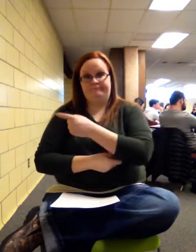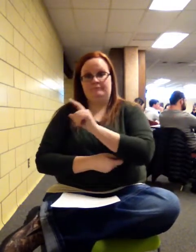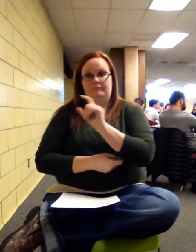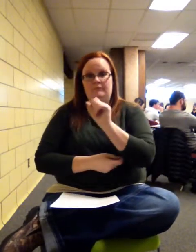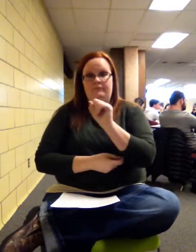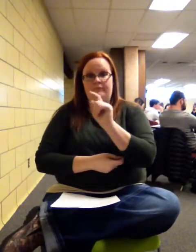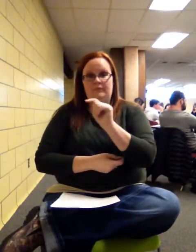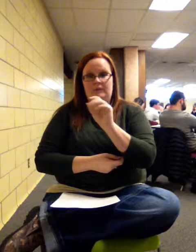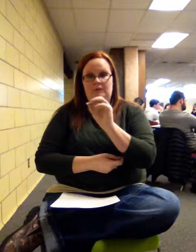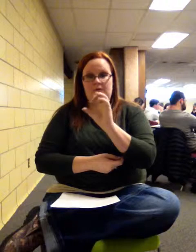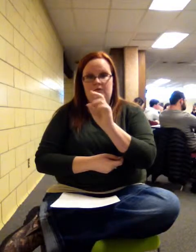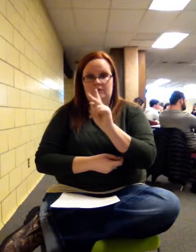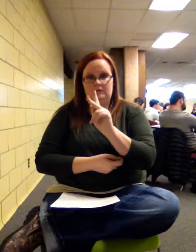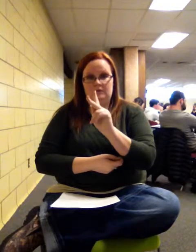we're going to just say stock for the example.